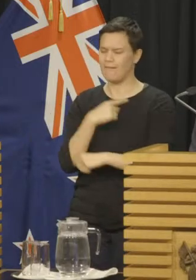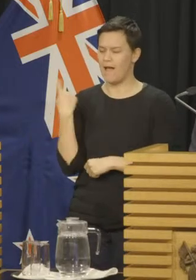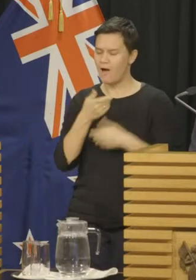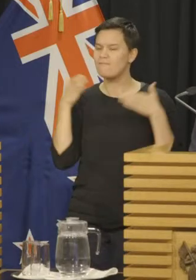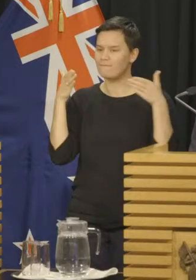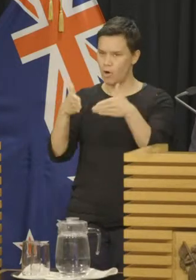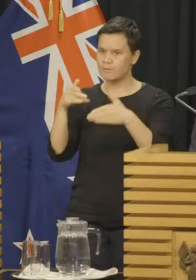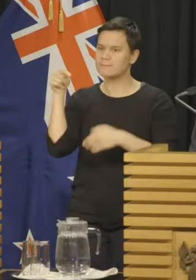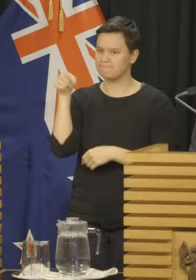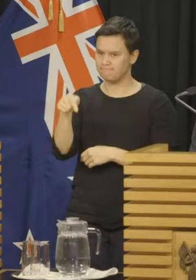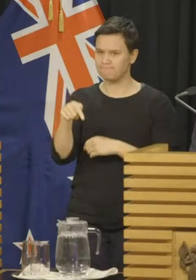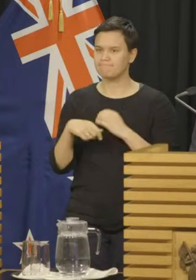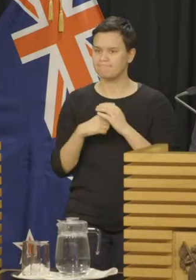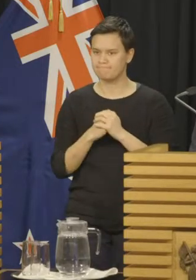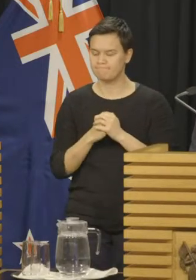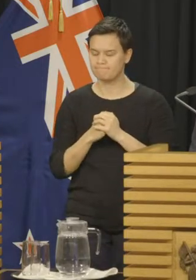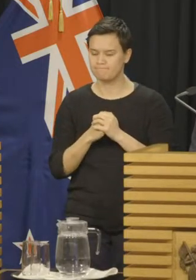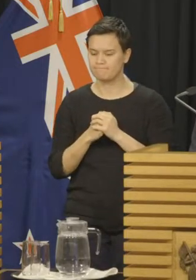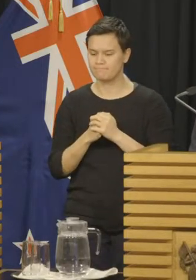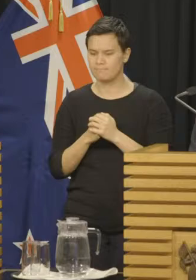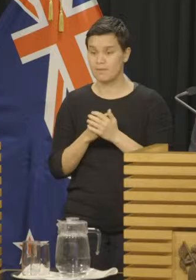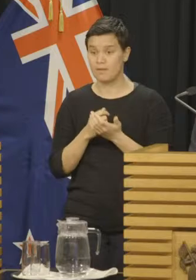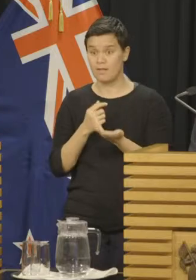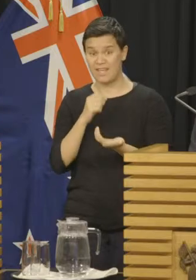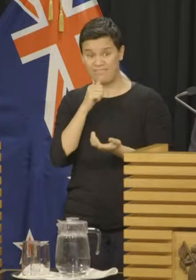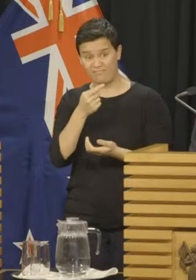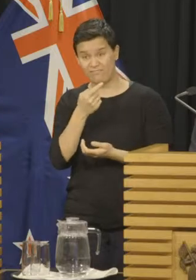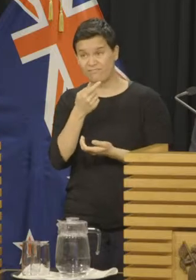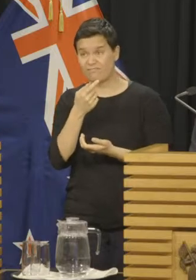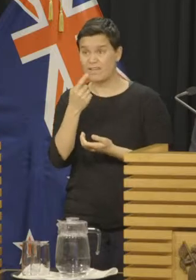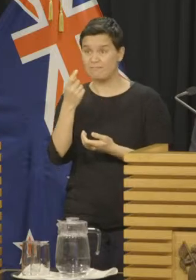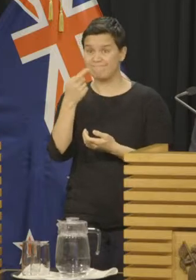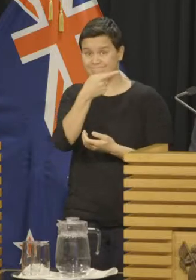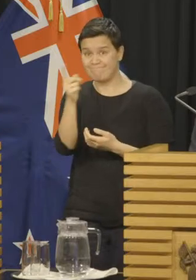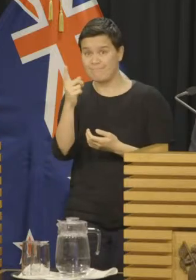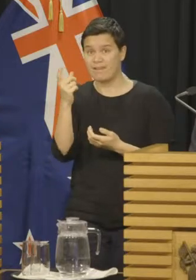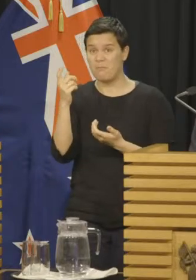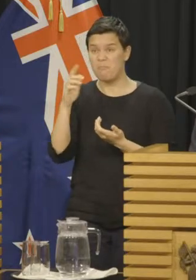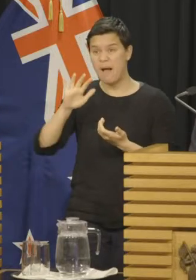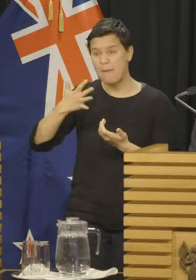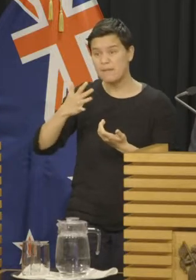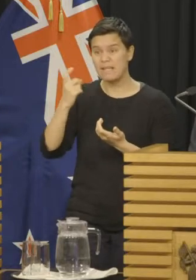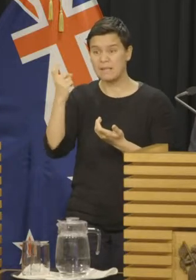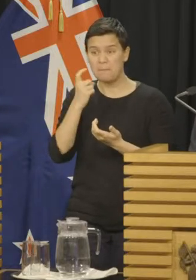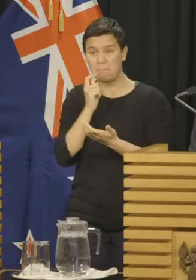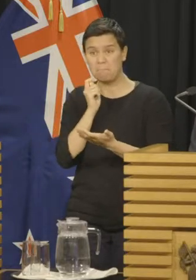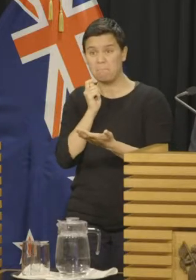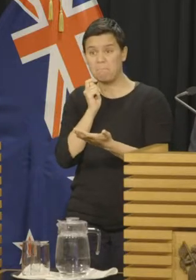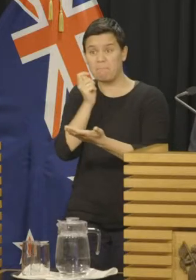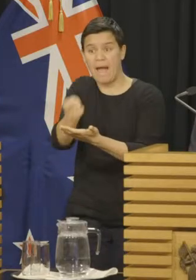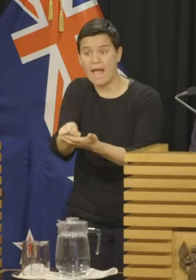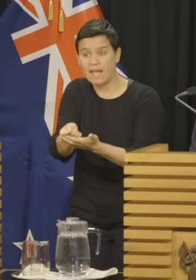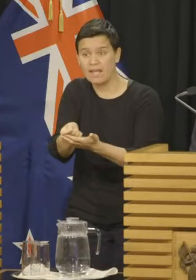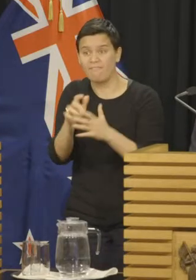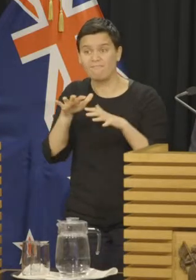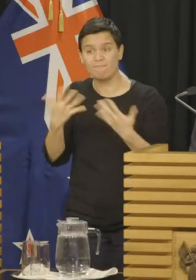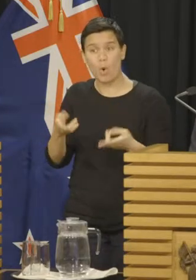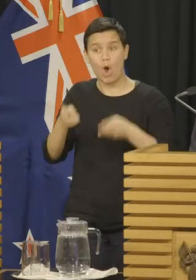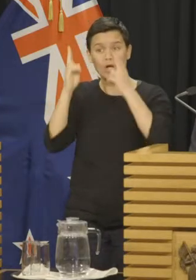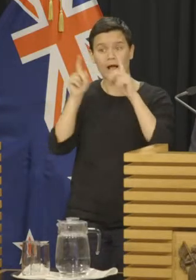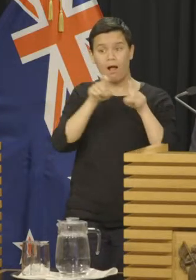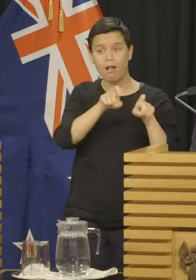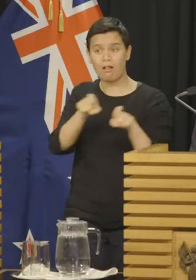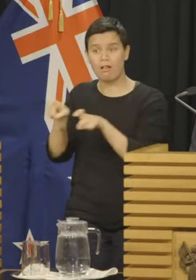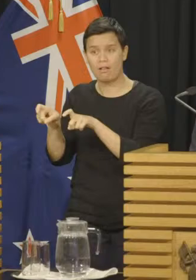focus. When it comes to a charging regime, we've always indicated that it is something that would require legislative footing, so it's not something that's just simply going